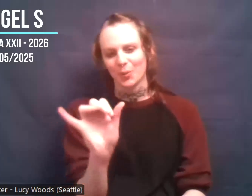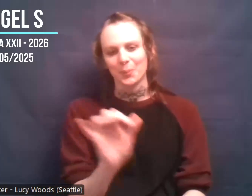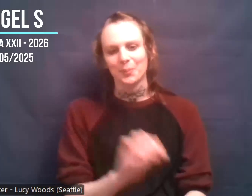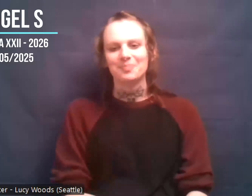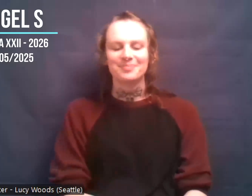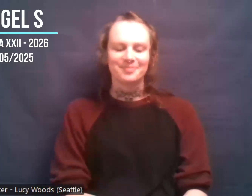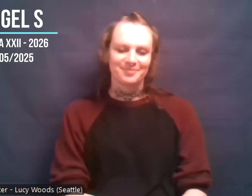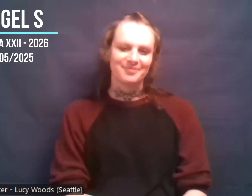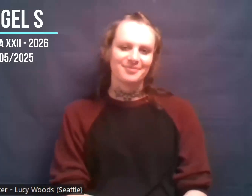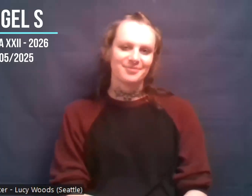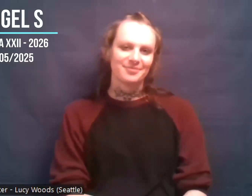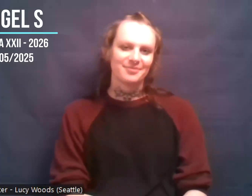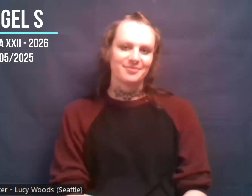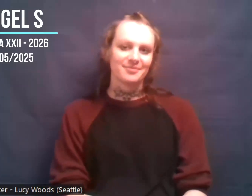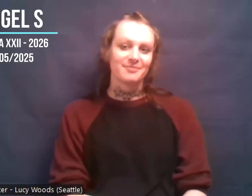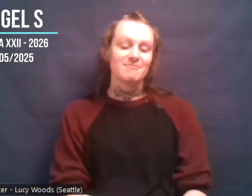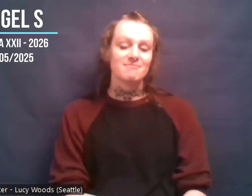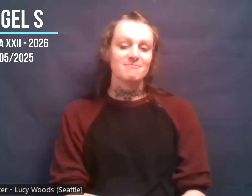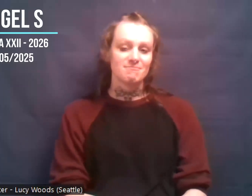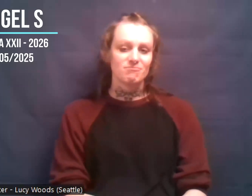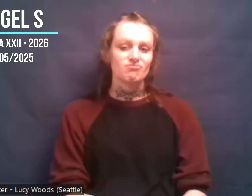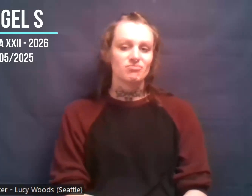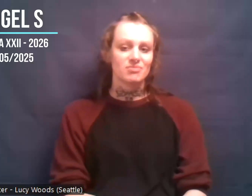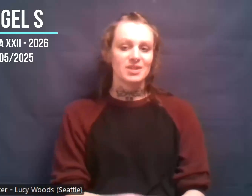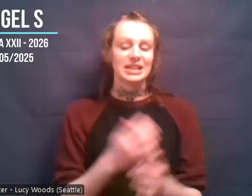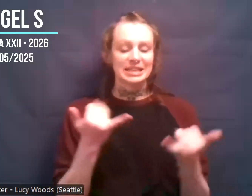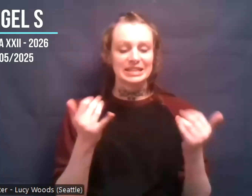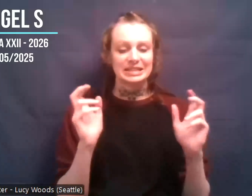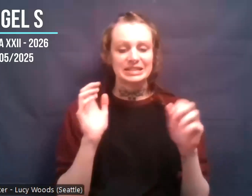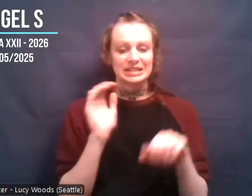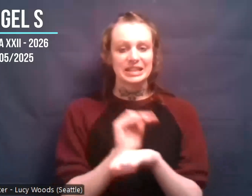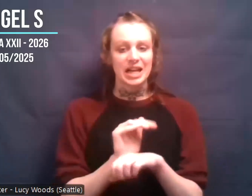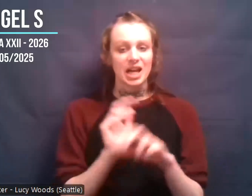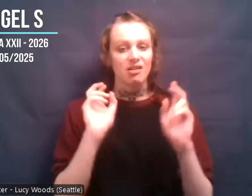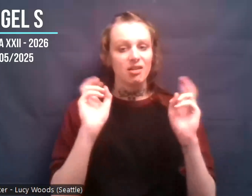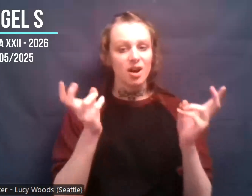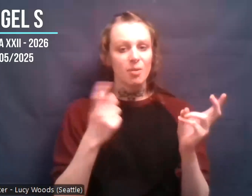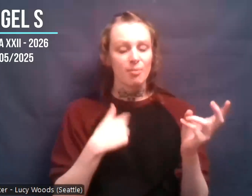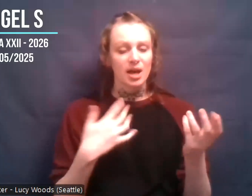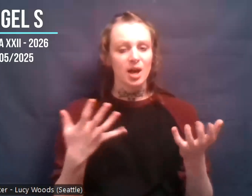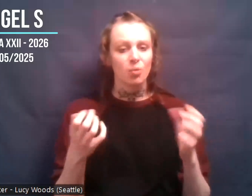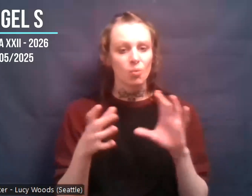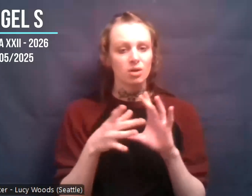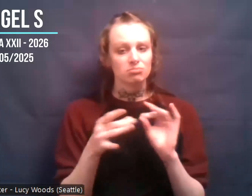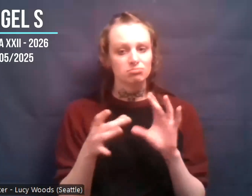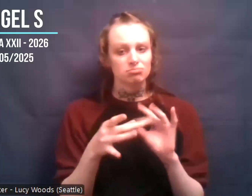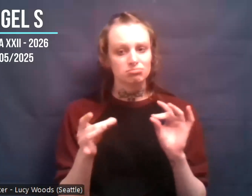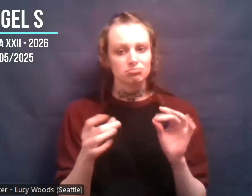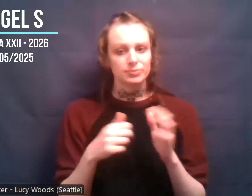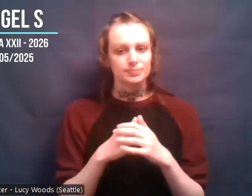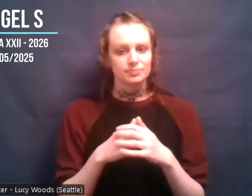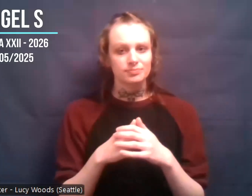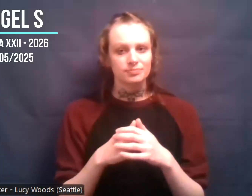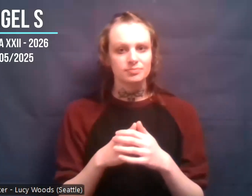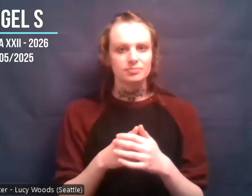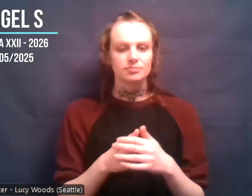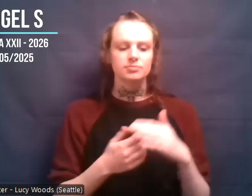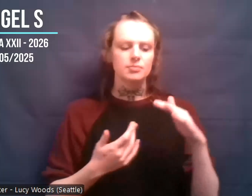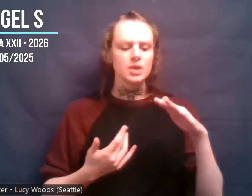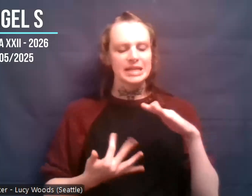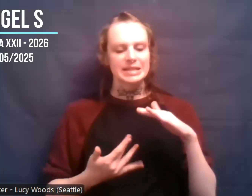Um, so I guess the topic for tonight that I just wanted everyone to speak on is contempt, pride, or